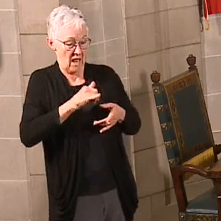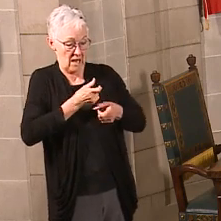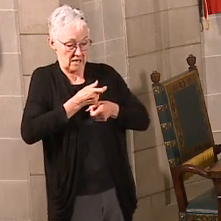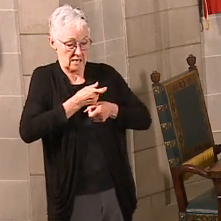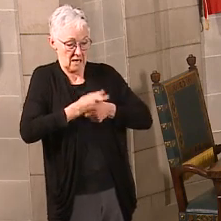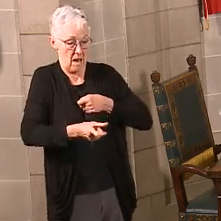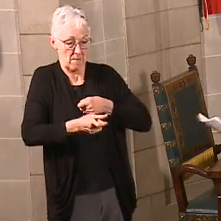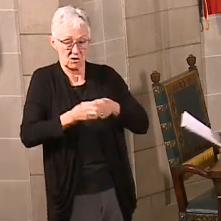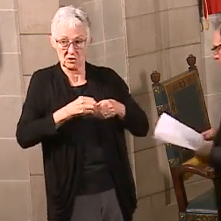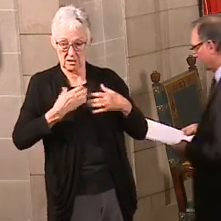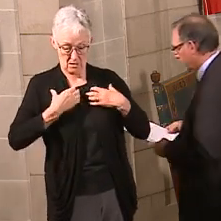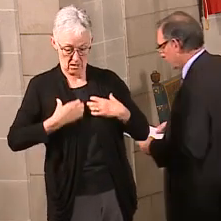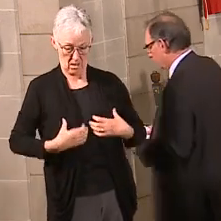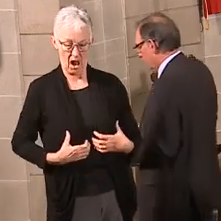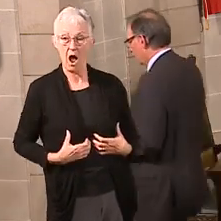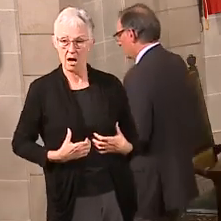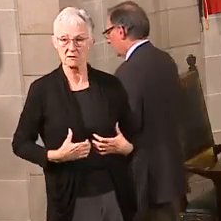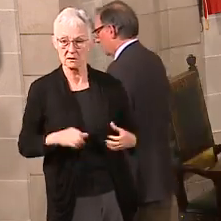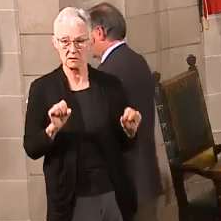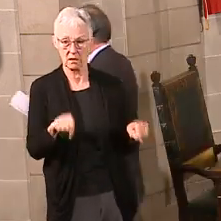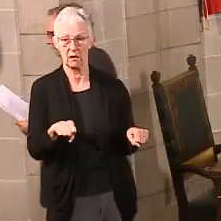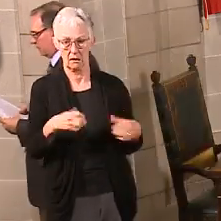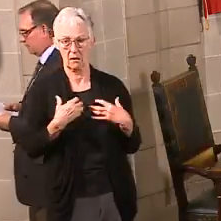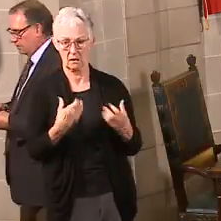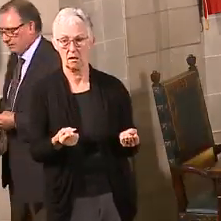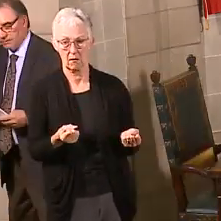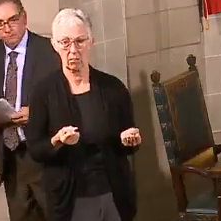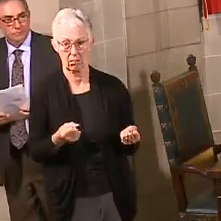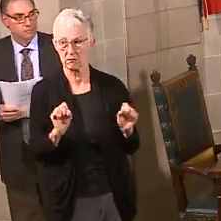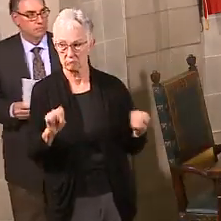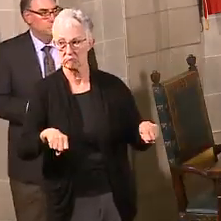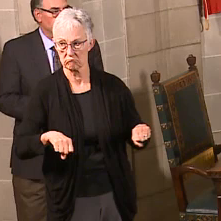reversed. Great. Thank you very much, Dr. Antone.